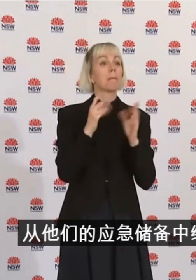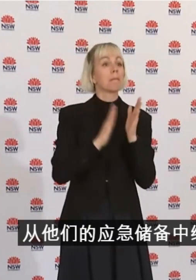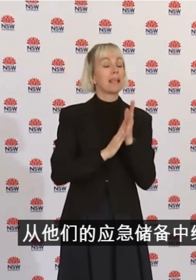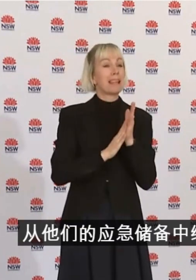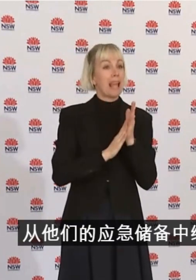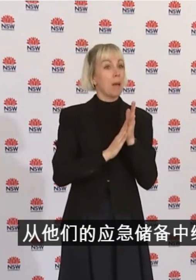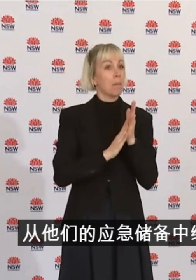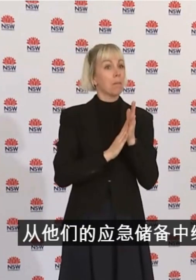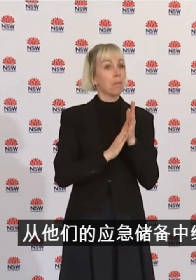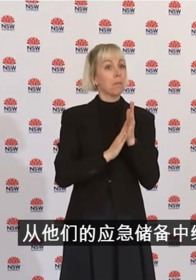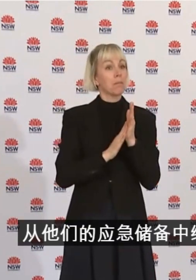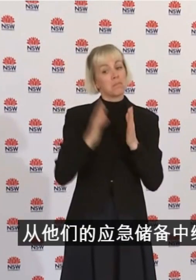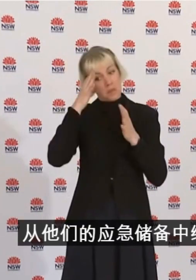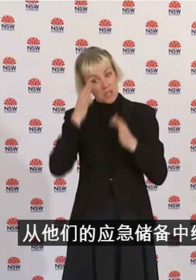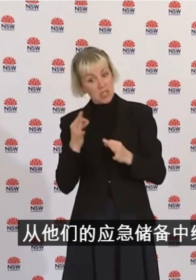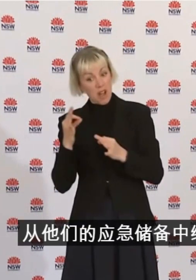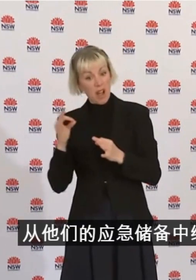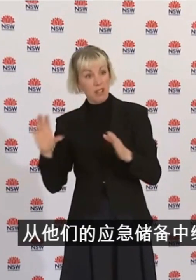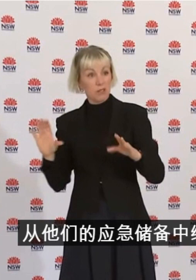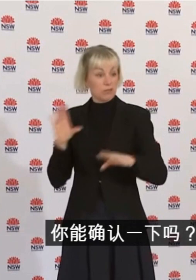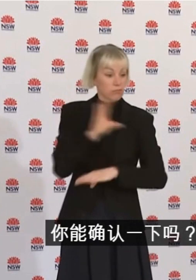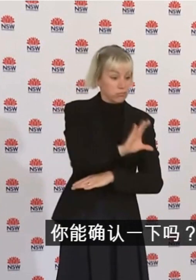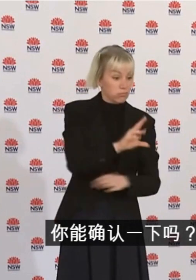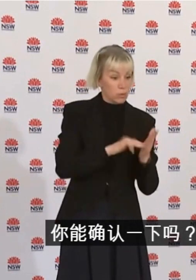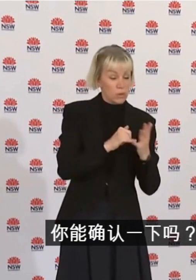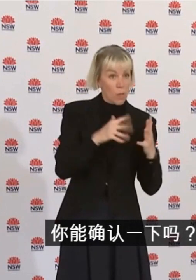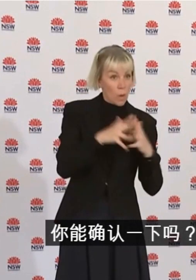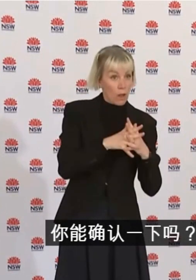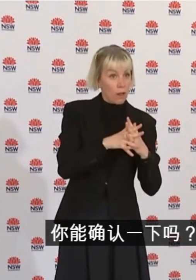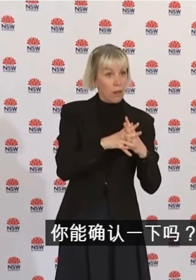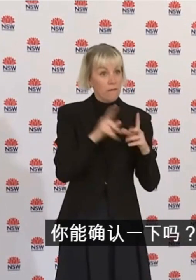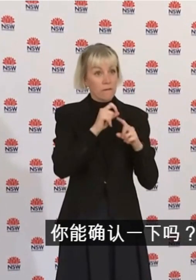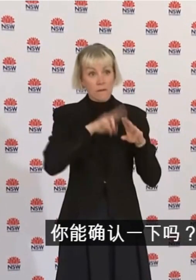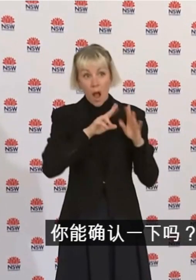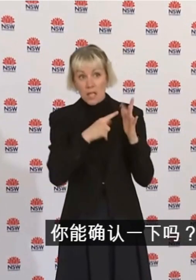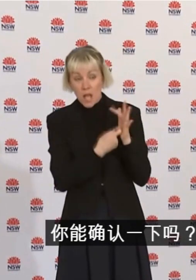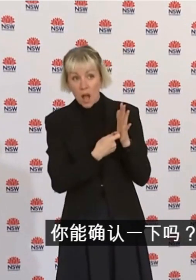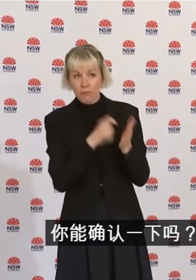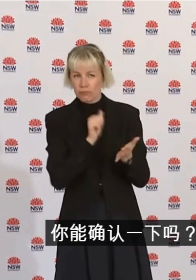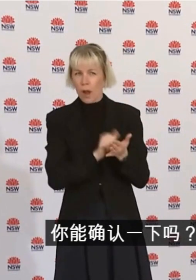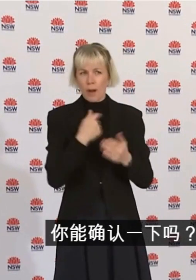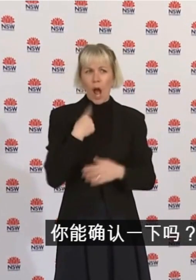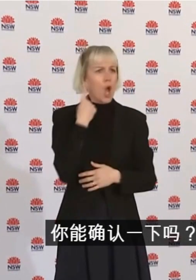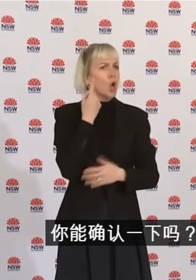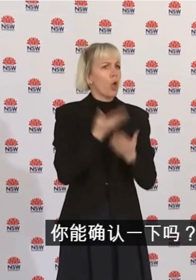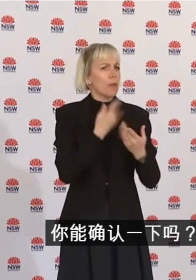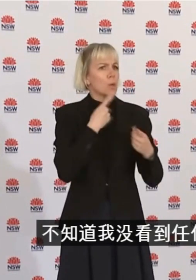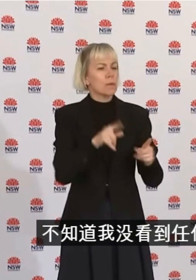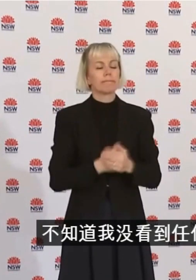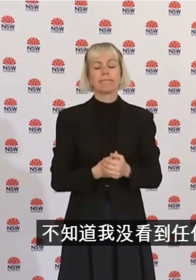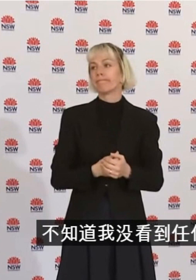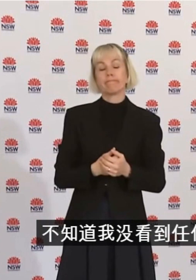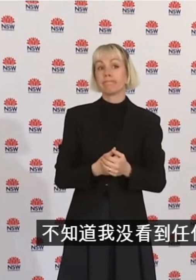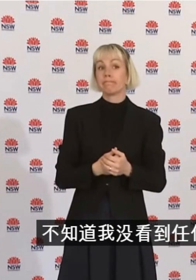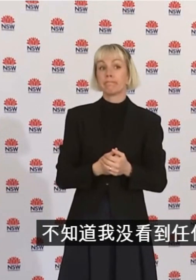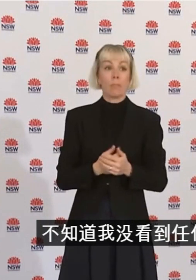New South Wales some extra doses from their emergency stockpile. Can you confirm that, and how many would that be? I can't confirm that because I